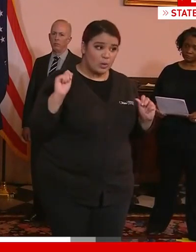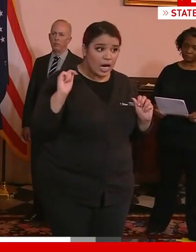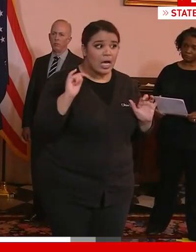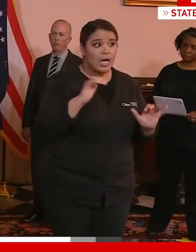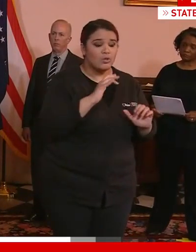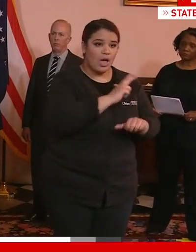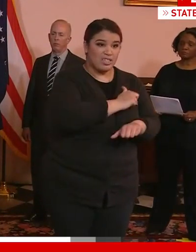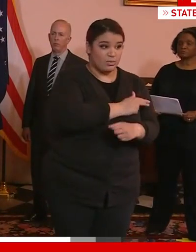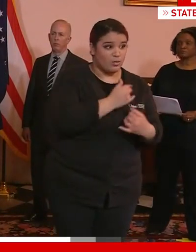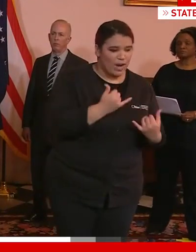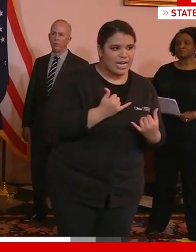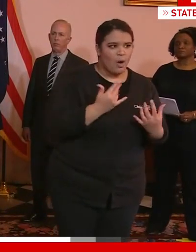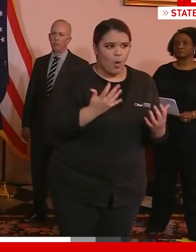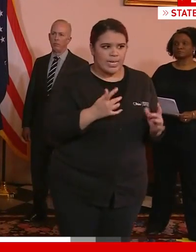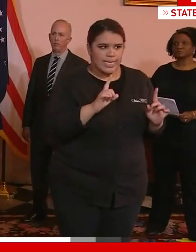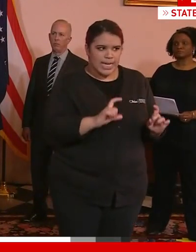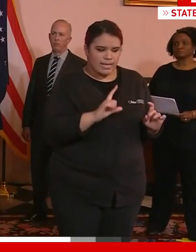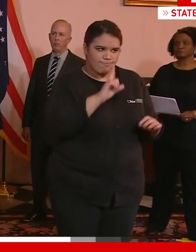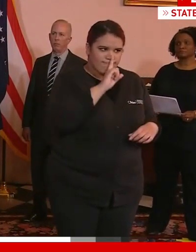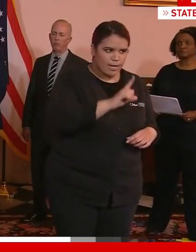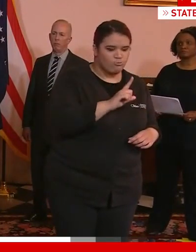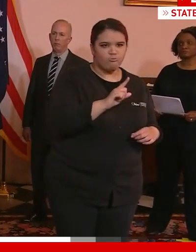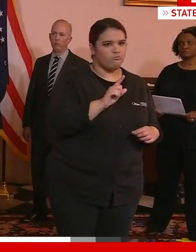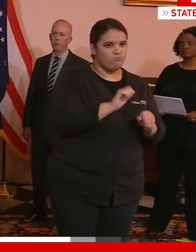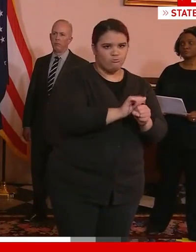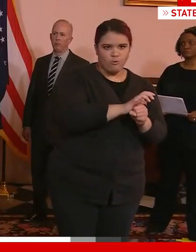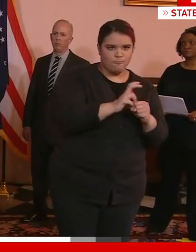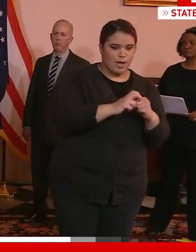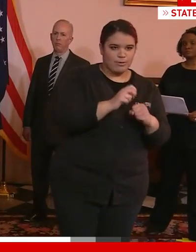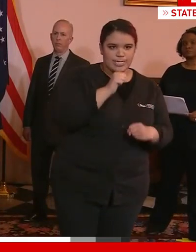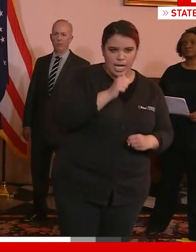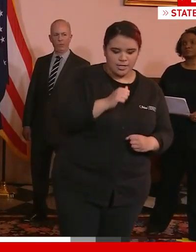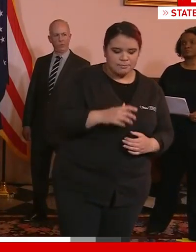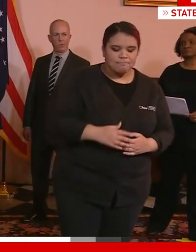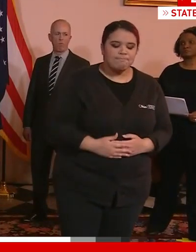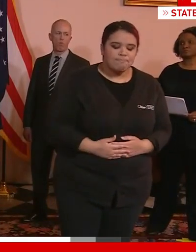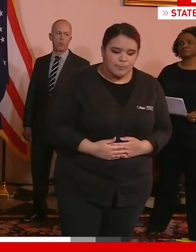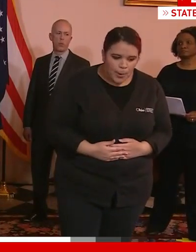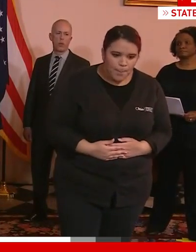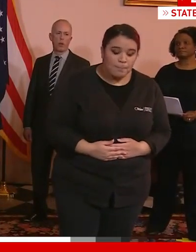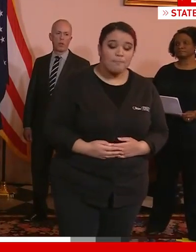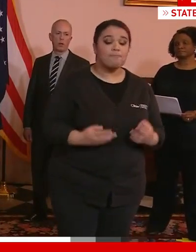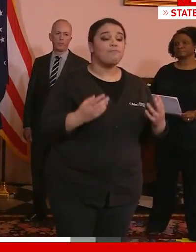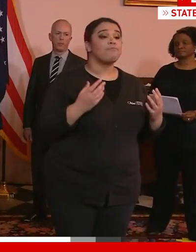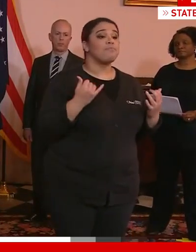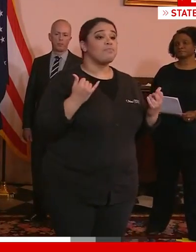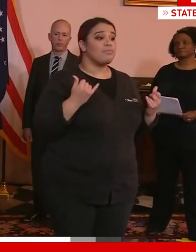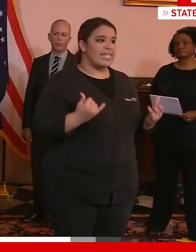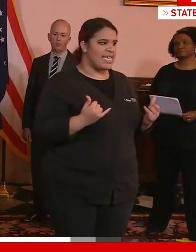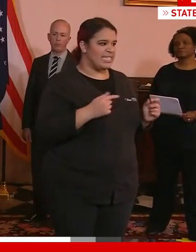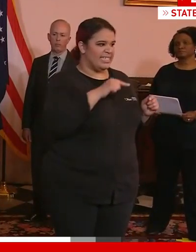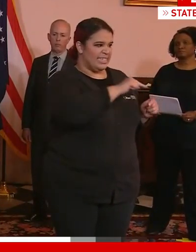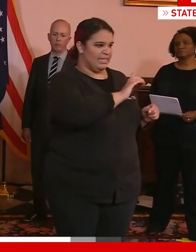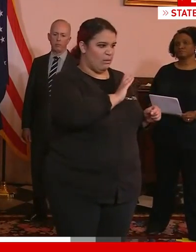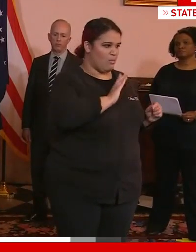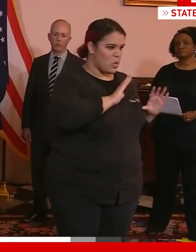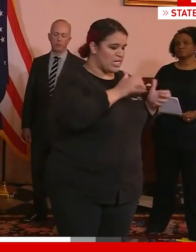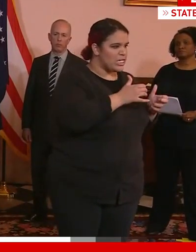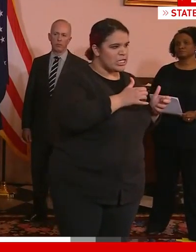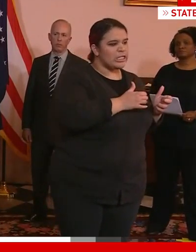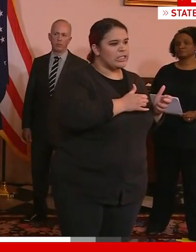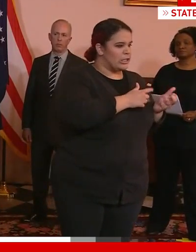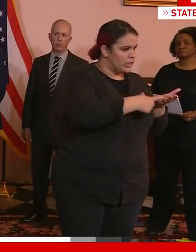coronavirus. So it was a very collegial process, good agreement both at the surgical level, the chief medical officer level, and then amongst